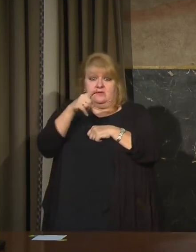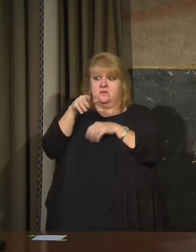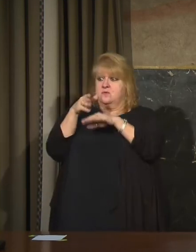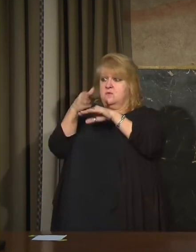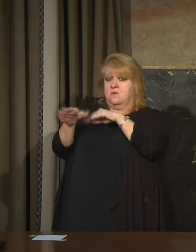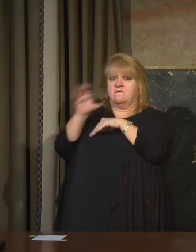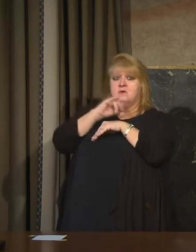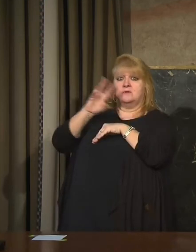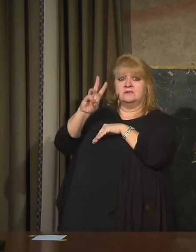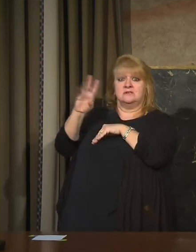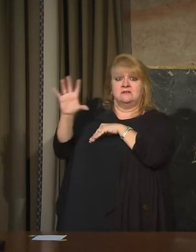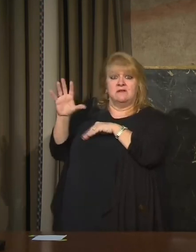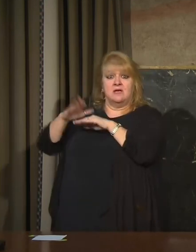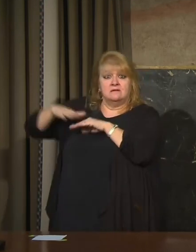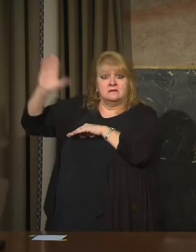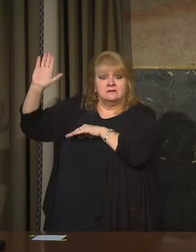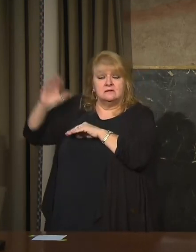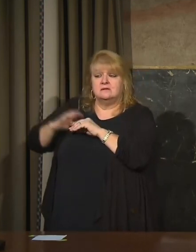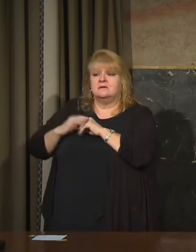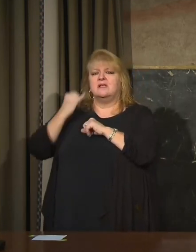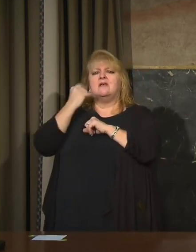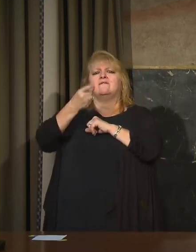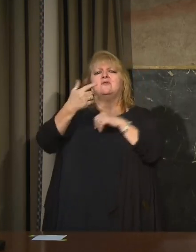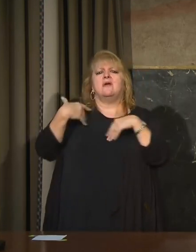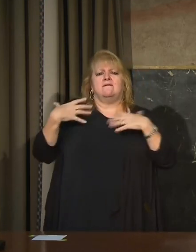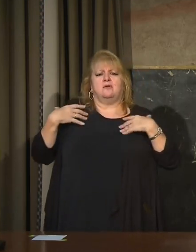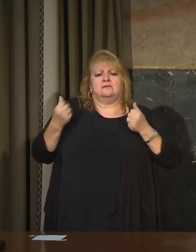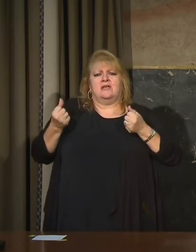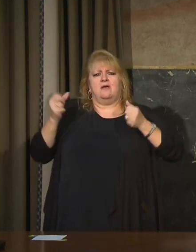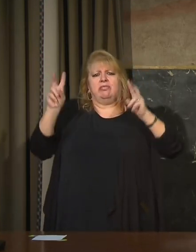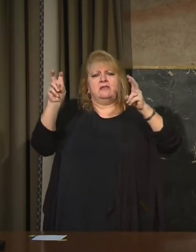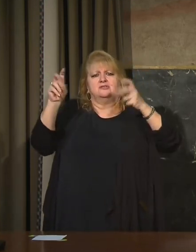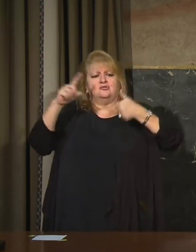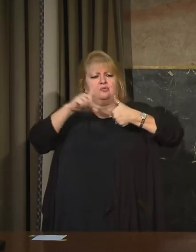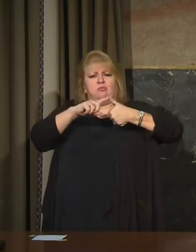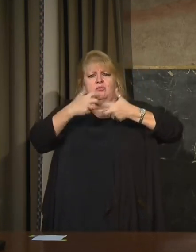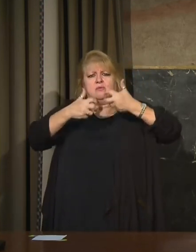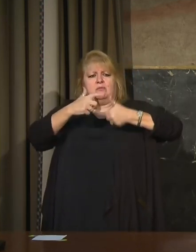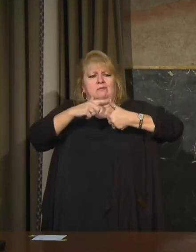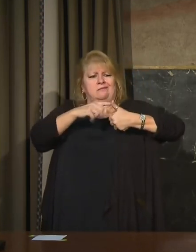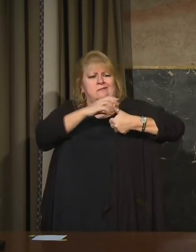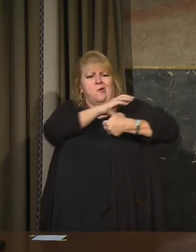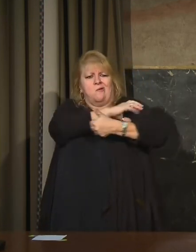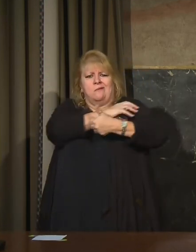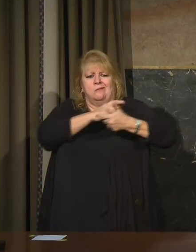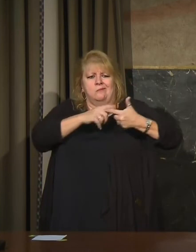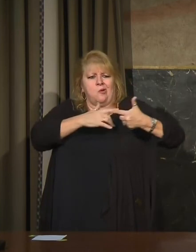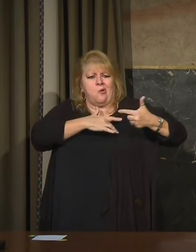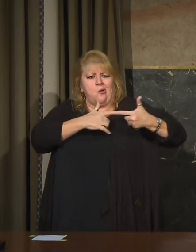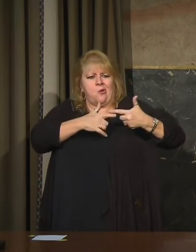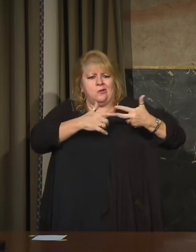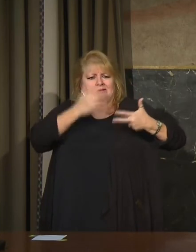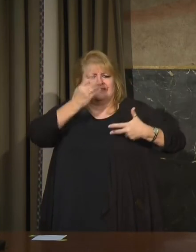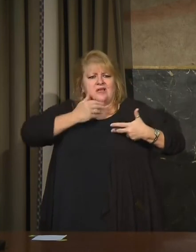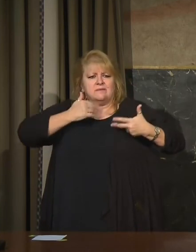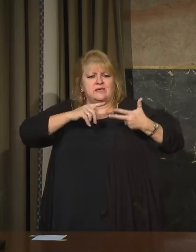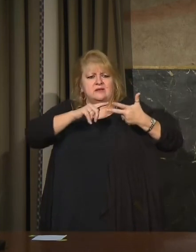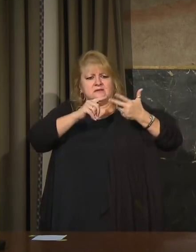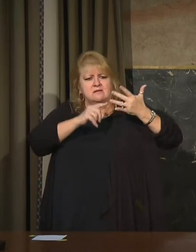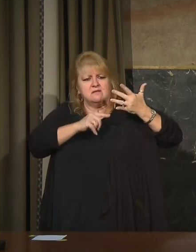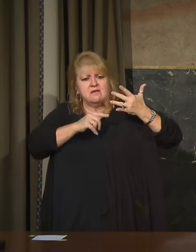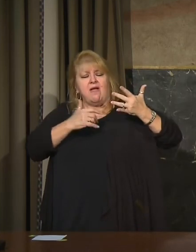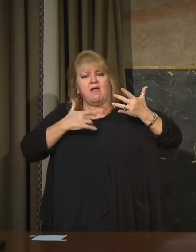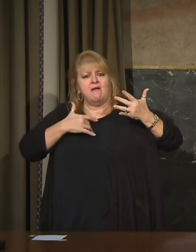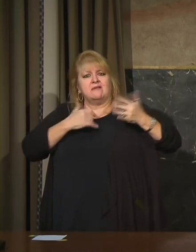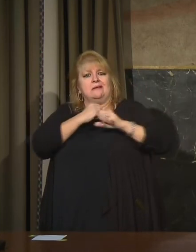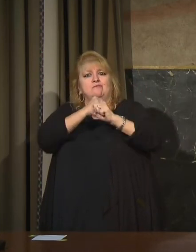to a poor outcome should you contract the disease, don't go anywhere in any room where anybody doesn't have a mask